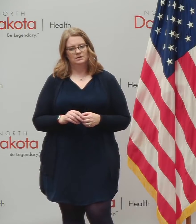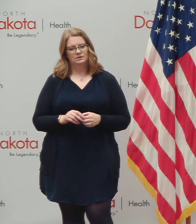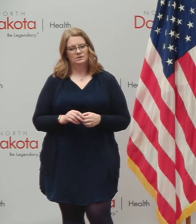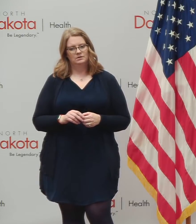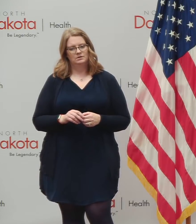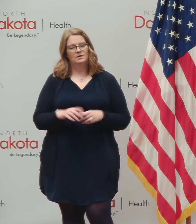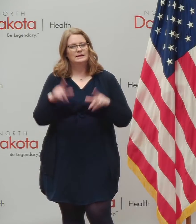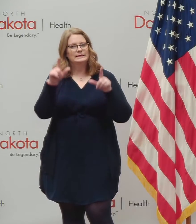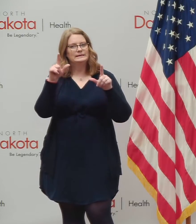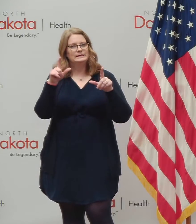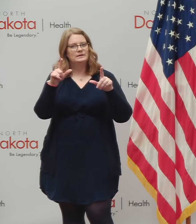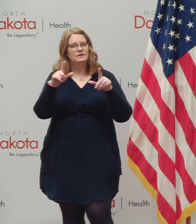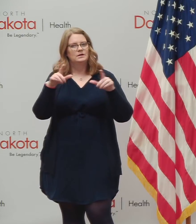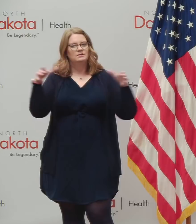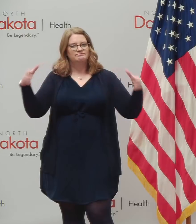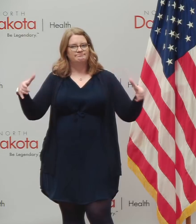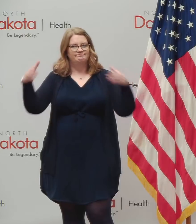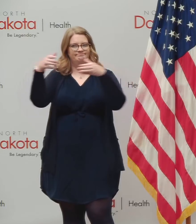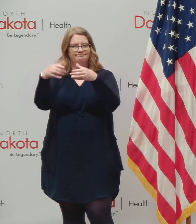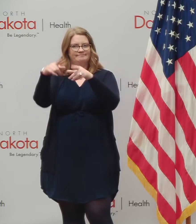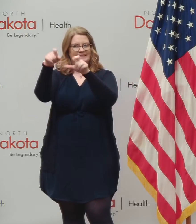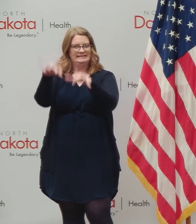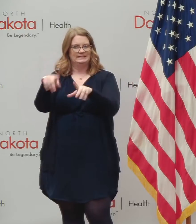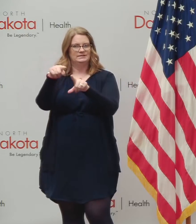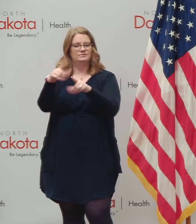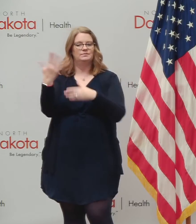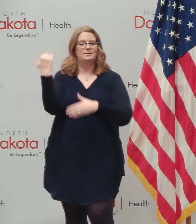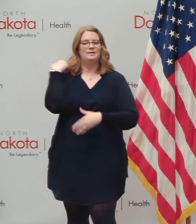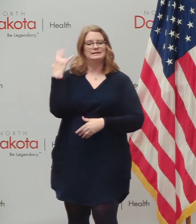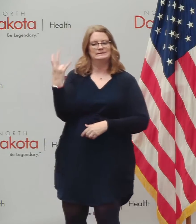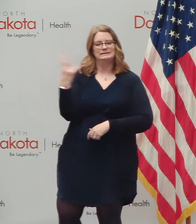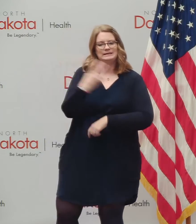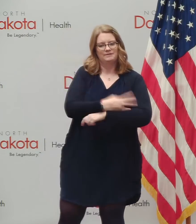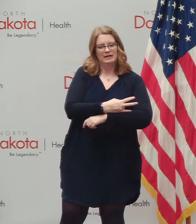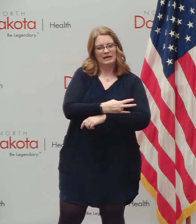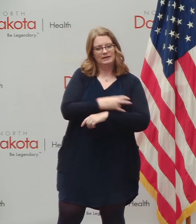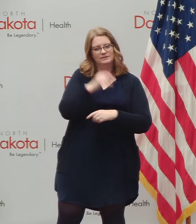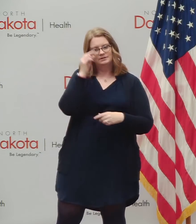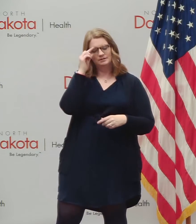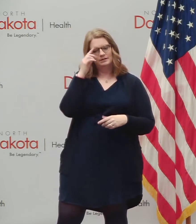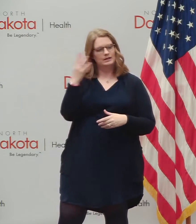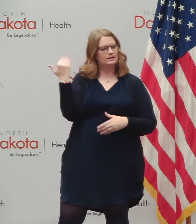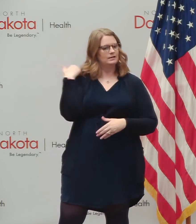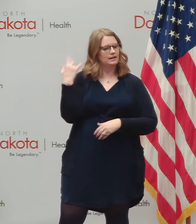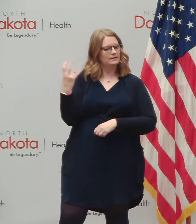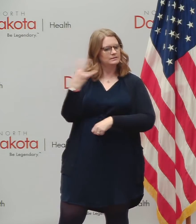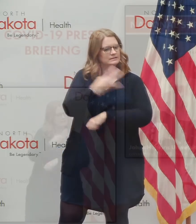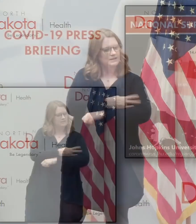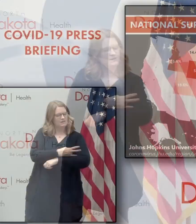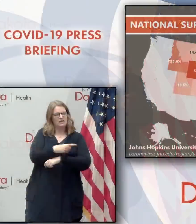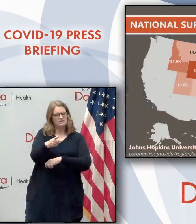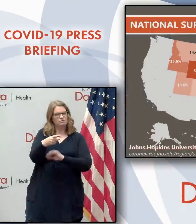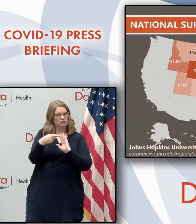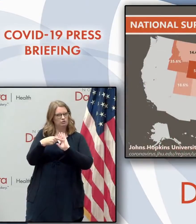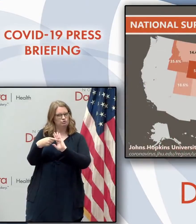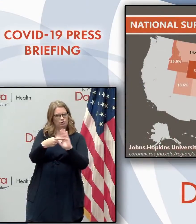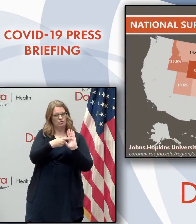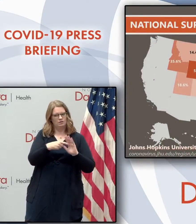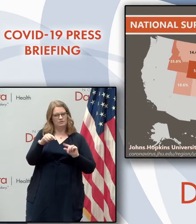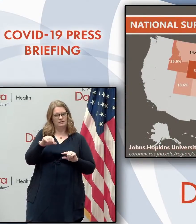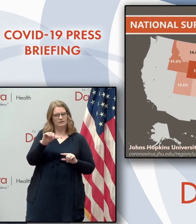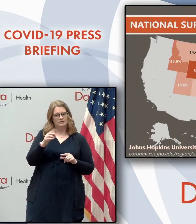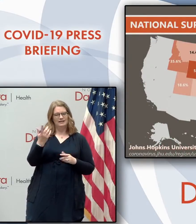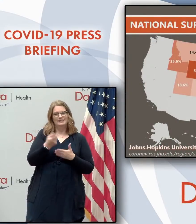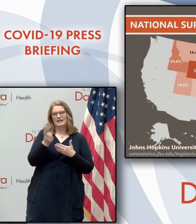at again on the test positivity rate over the last 7 days. On the last 7 days, we shared this slide last week. We were at